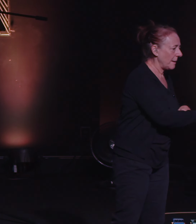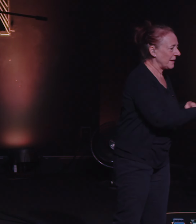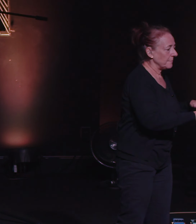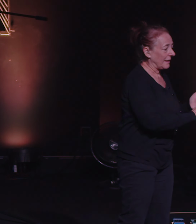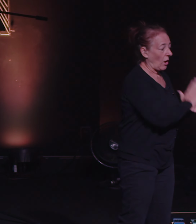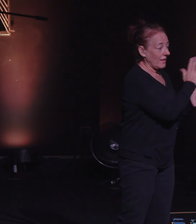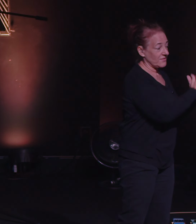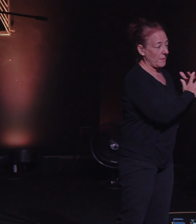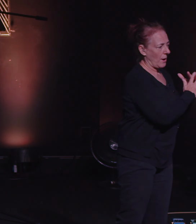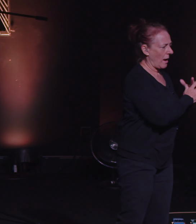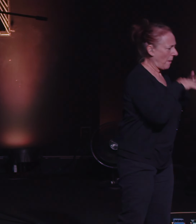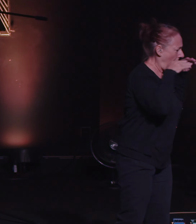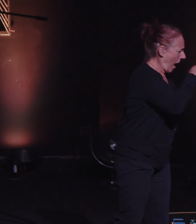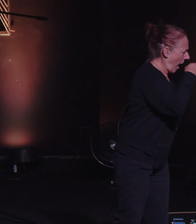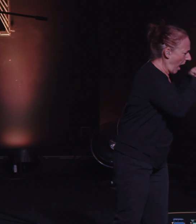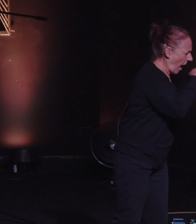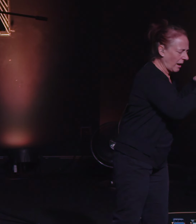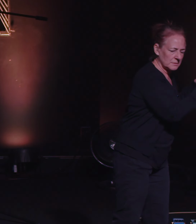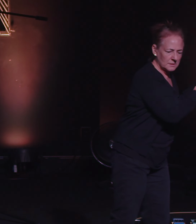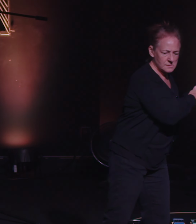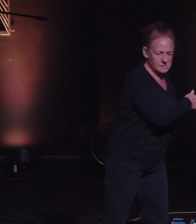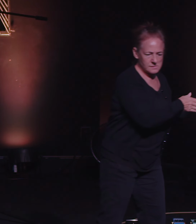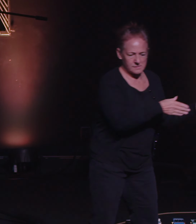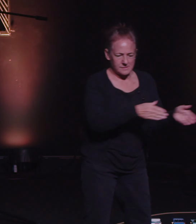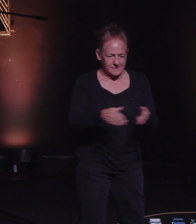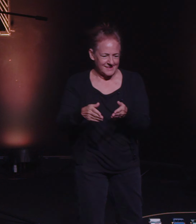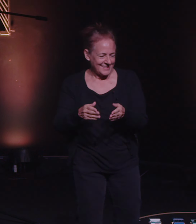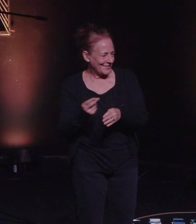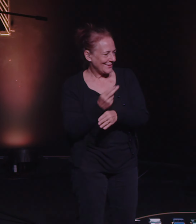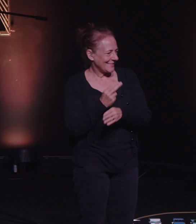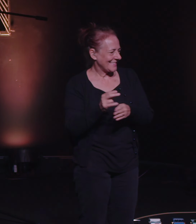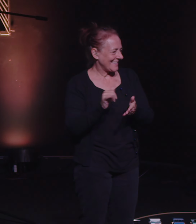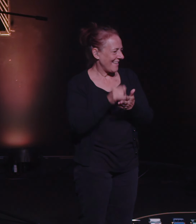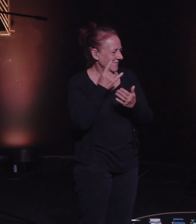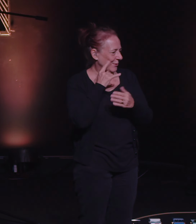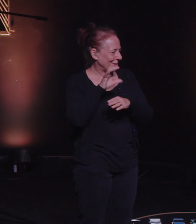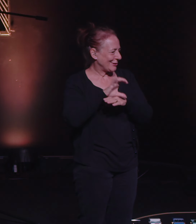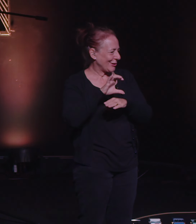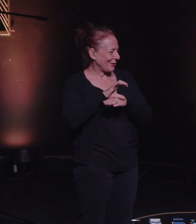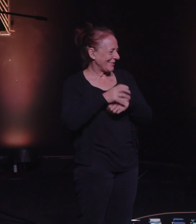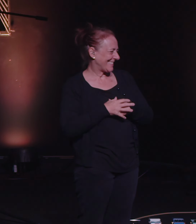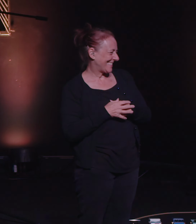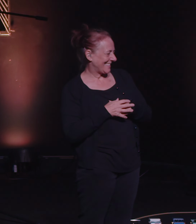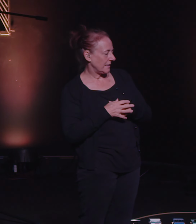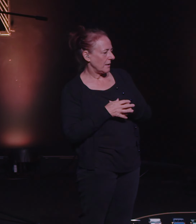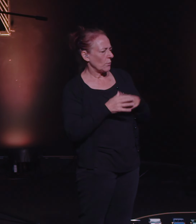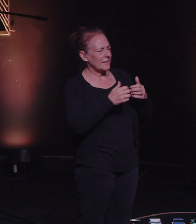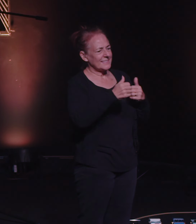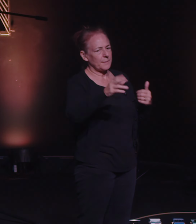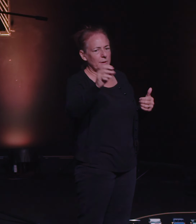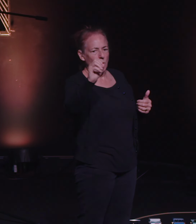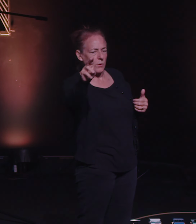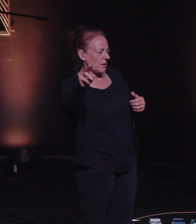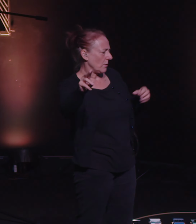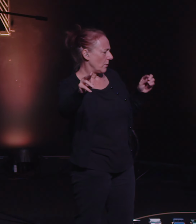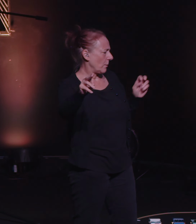started, and we want to take that. Luckily, we're in separate divisions now or